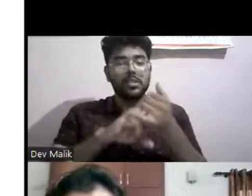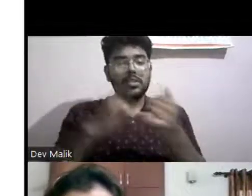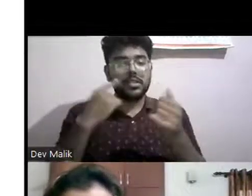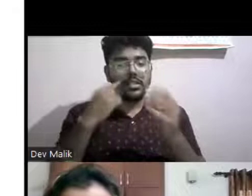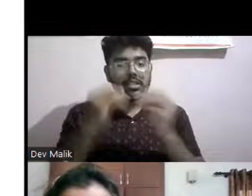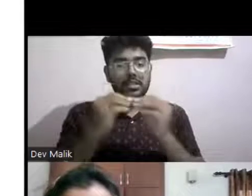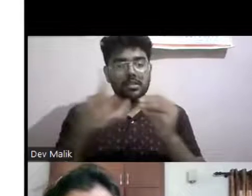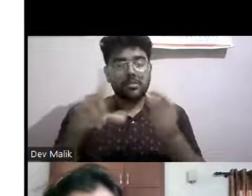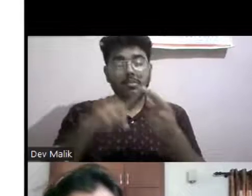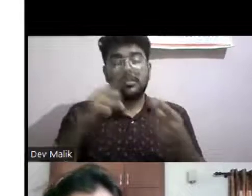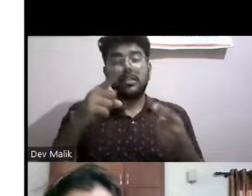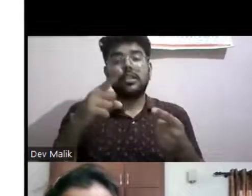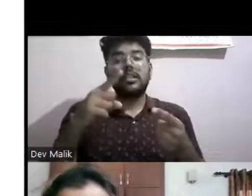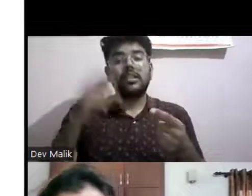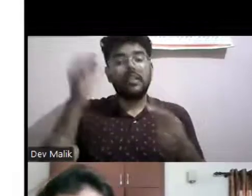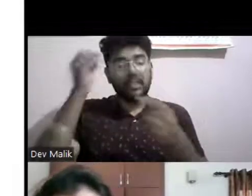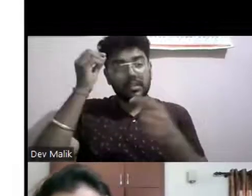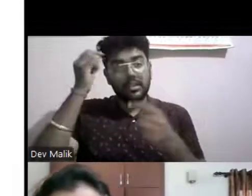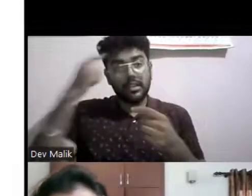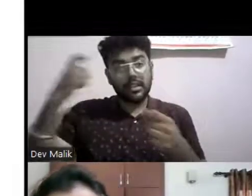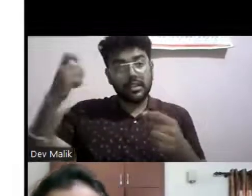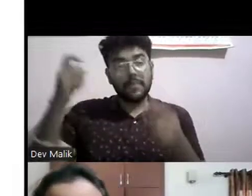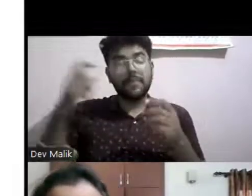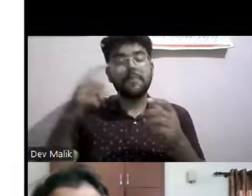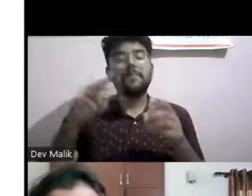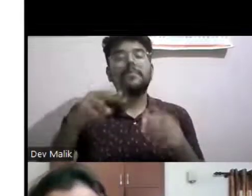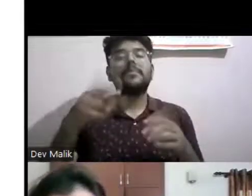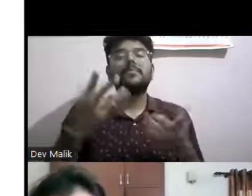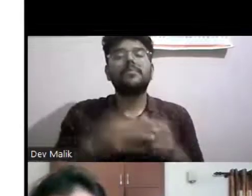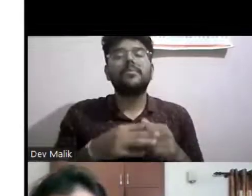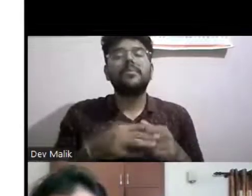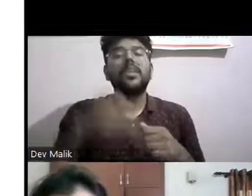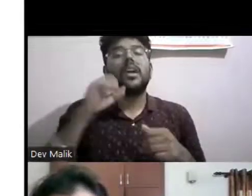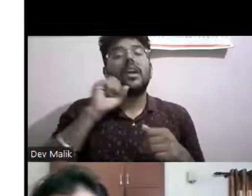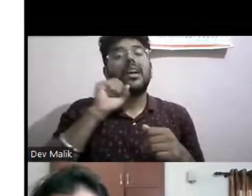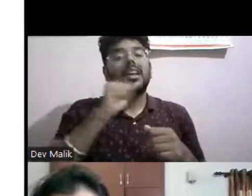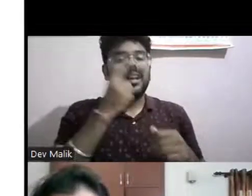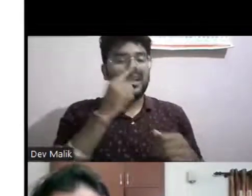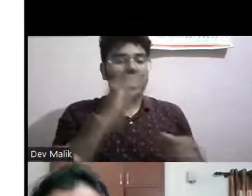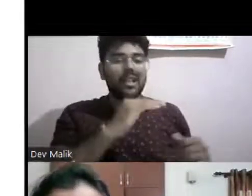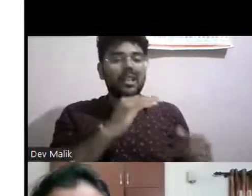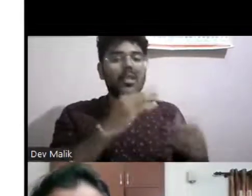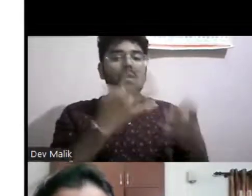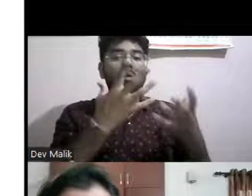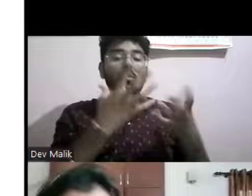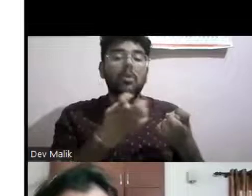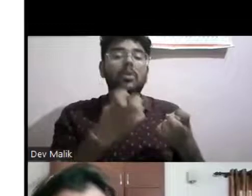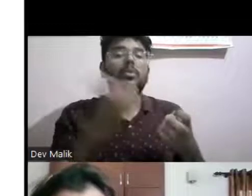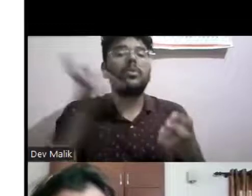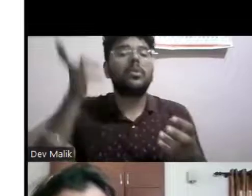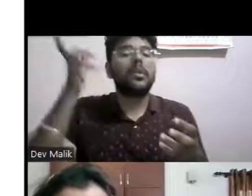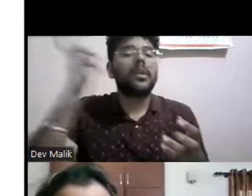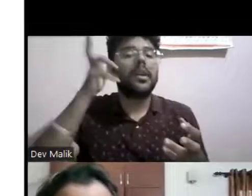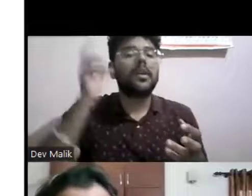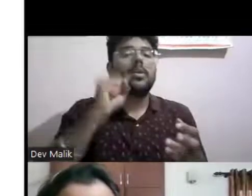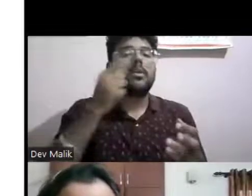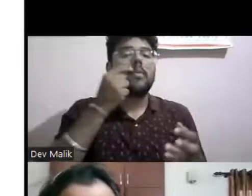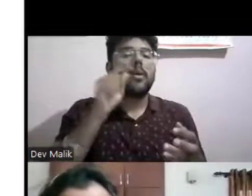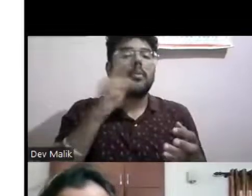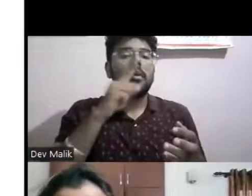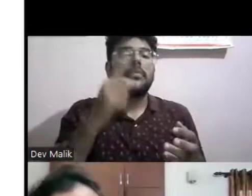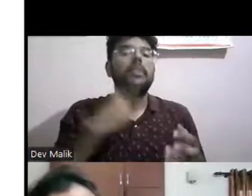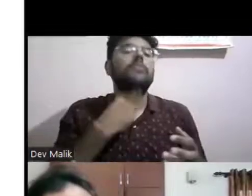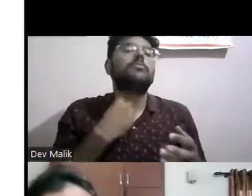She wants to listen her name being called out. Now this is something that is the